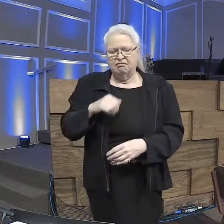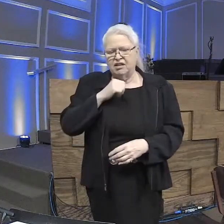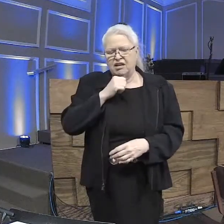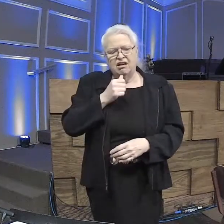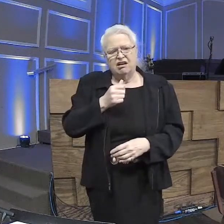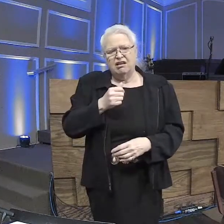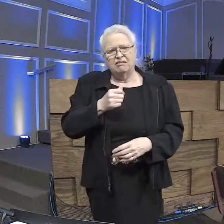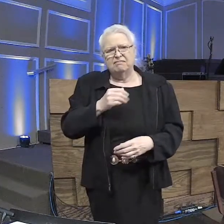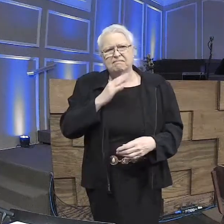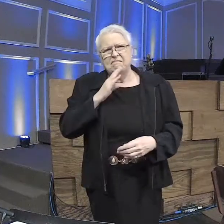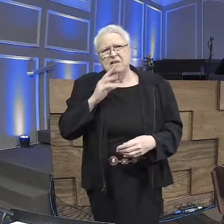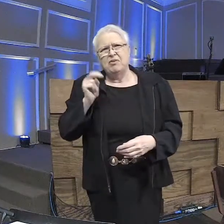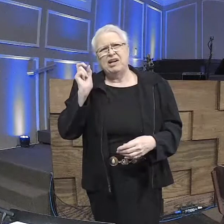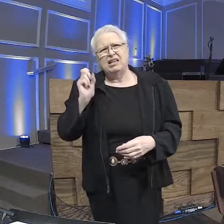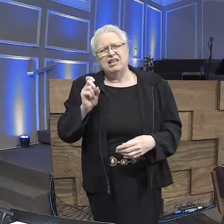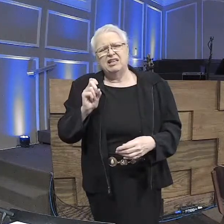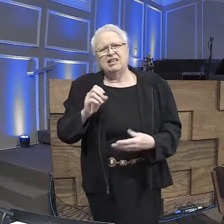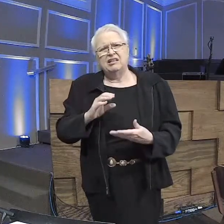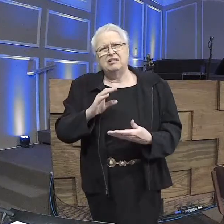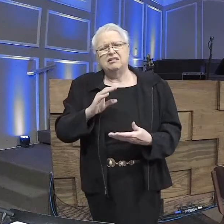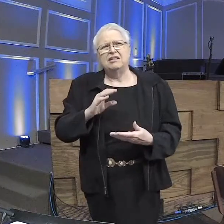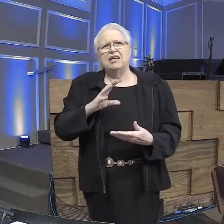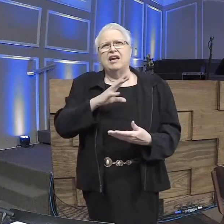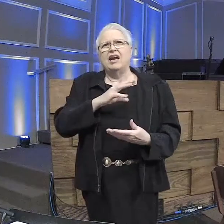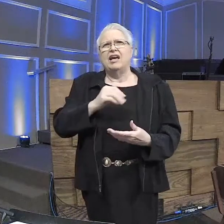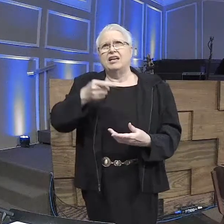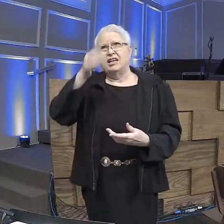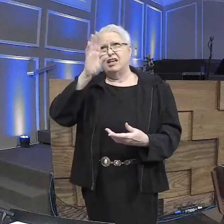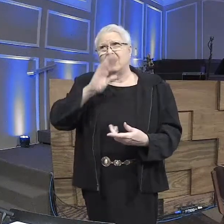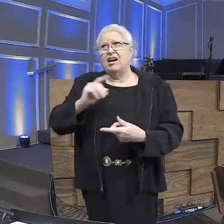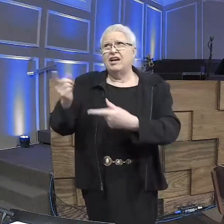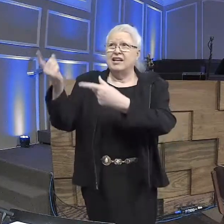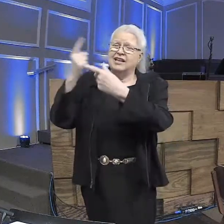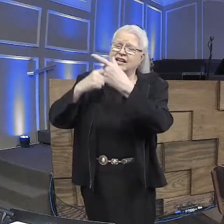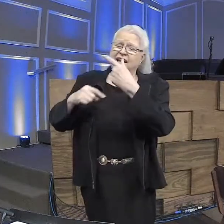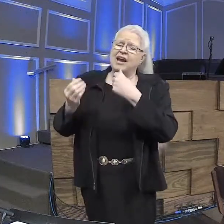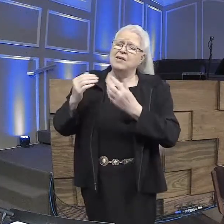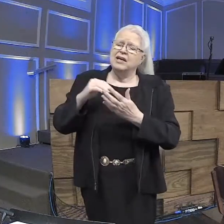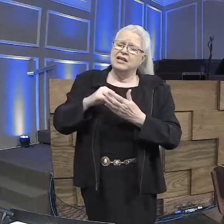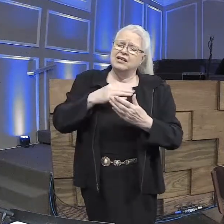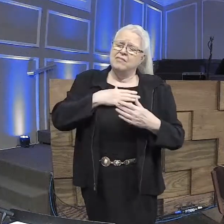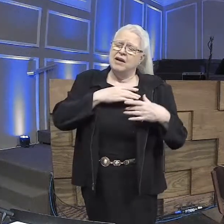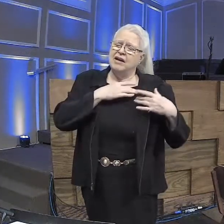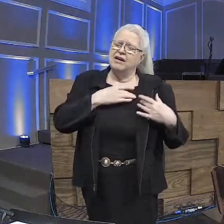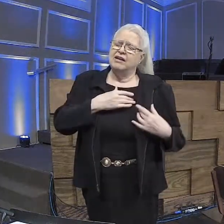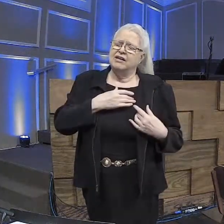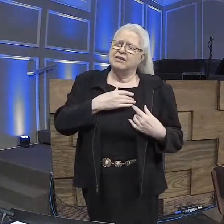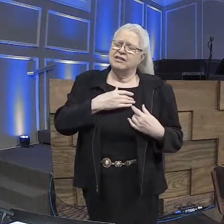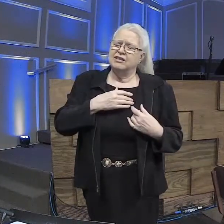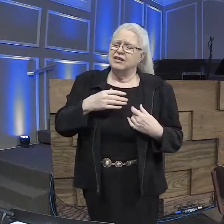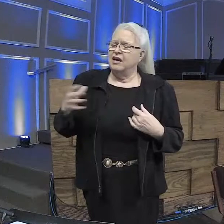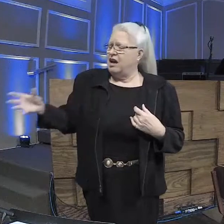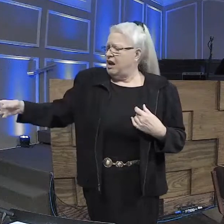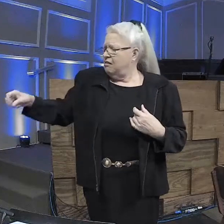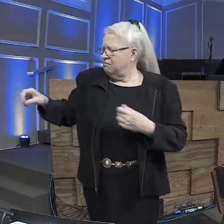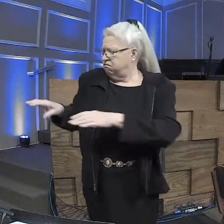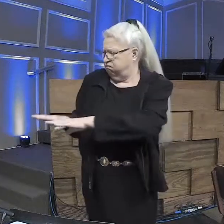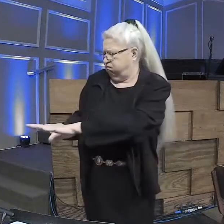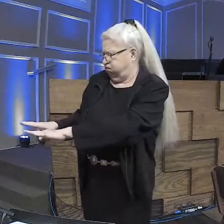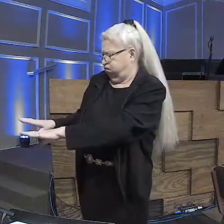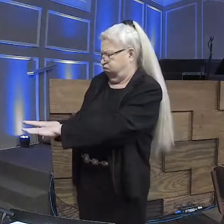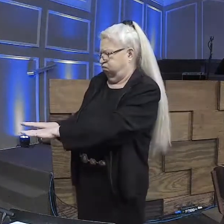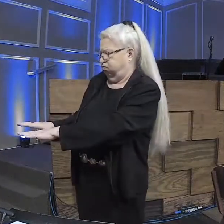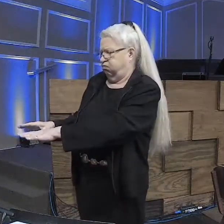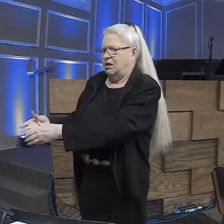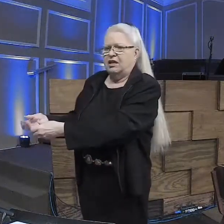need to be, and God revisited my heart. Sitting in a hospital room, I reached in the nightstand, I grabbed a Gideon's Bible, and I